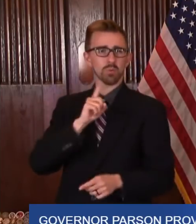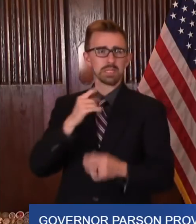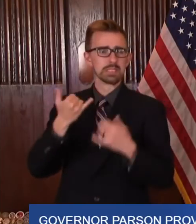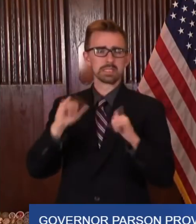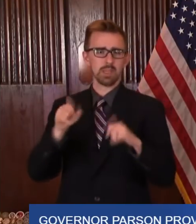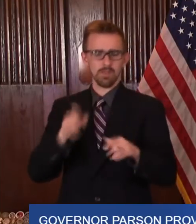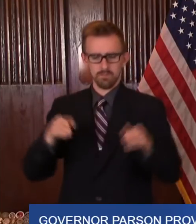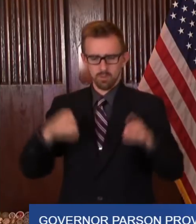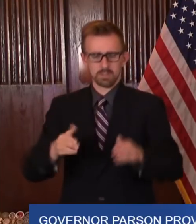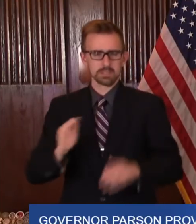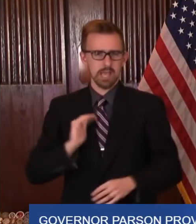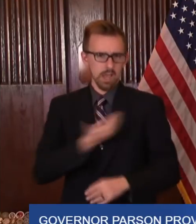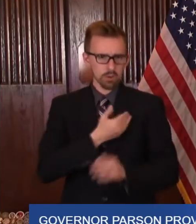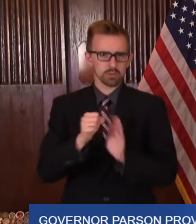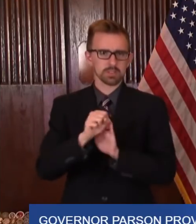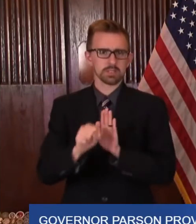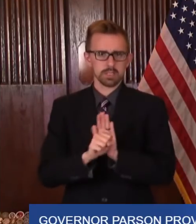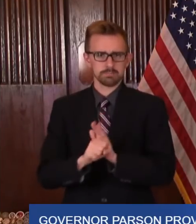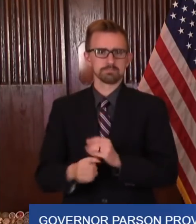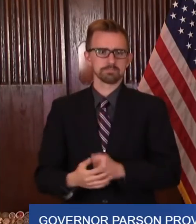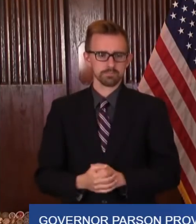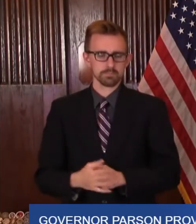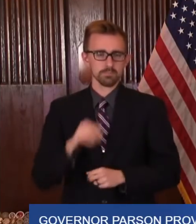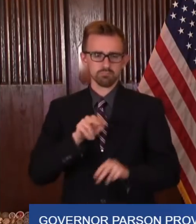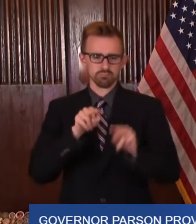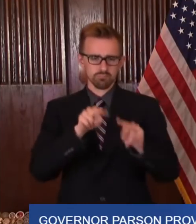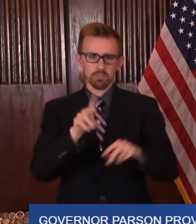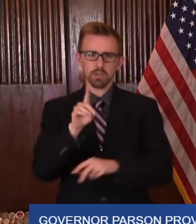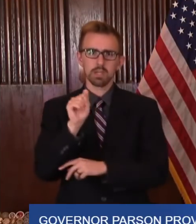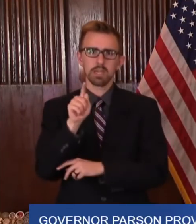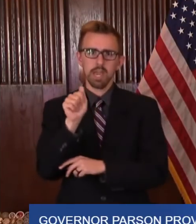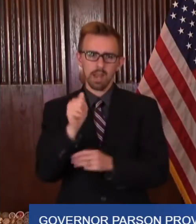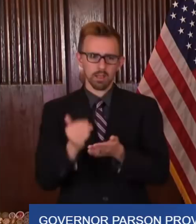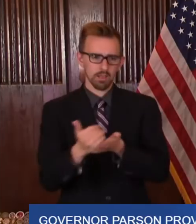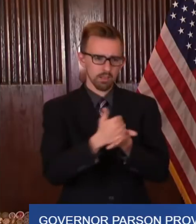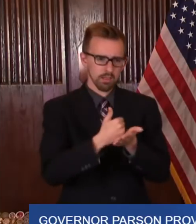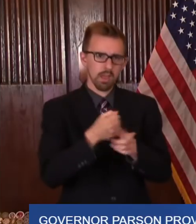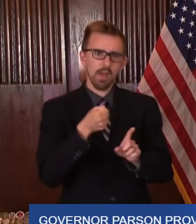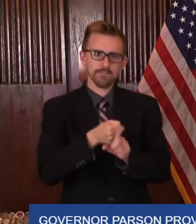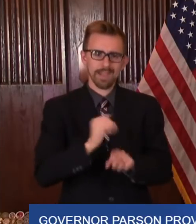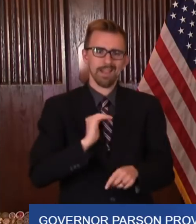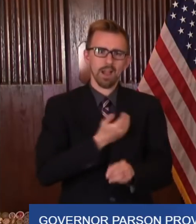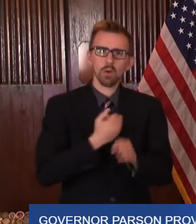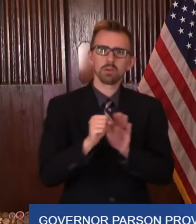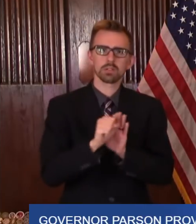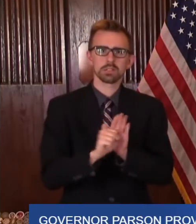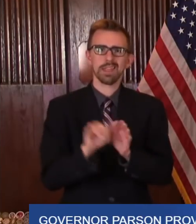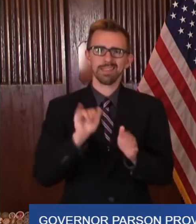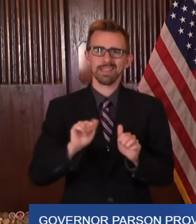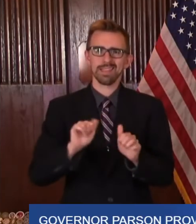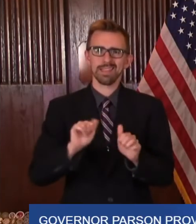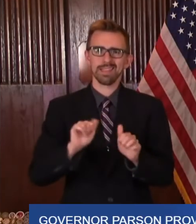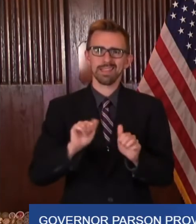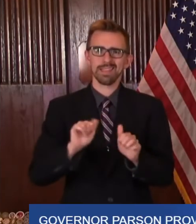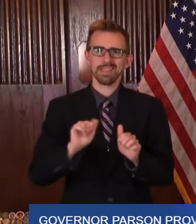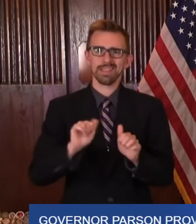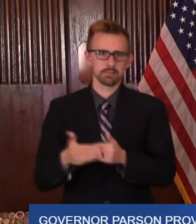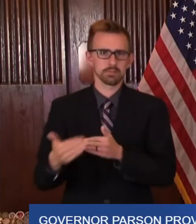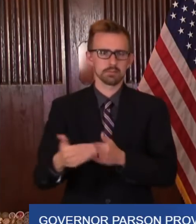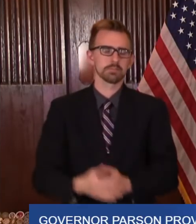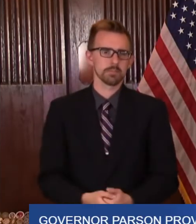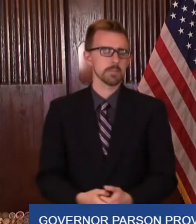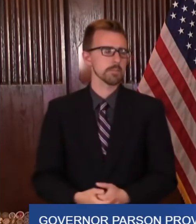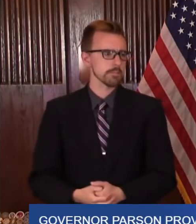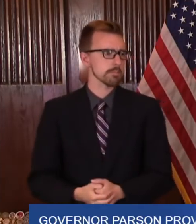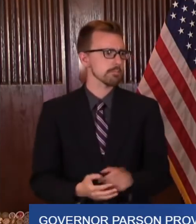take care of the state of Missouri. And again, I'm looking at the data that affects the people of this state of Missouri, and that's how I'm going to make my decisions. All right, thank